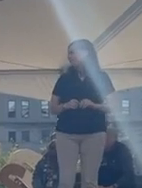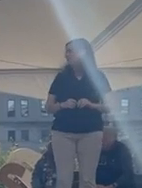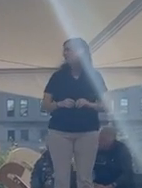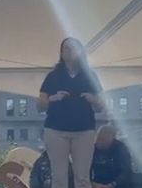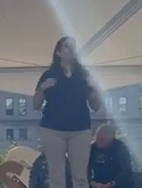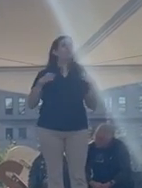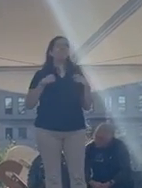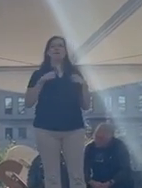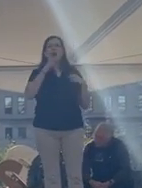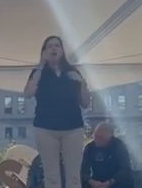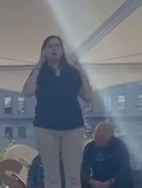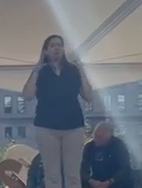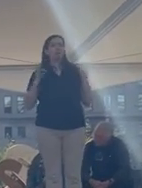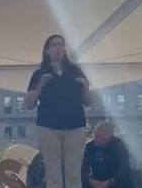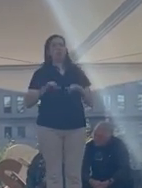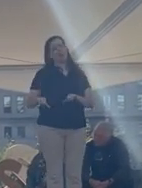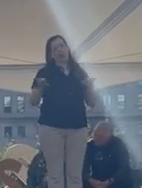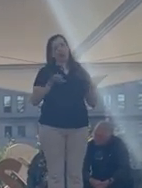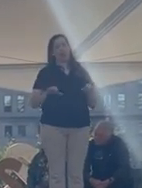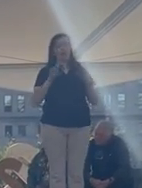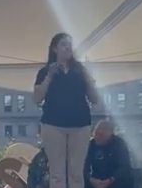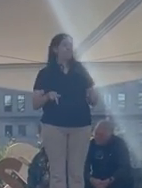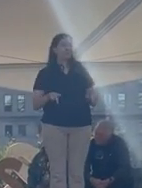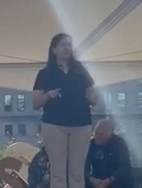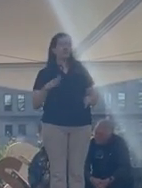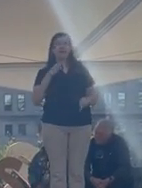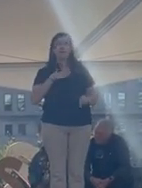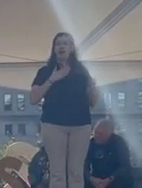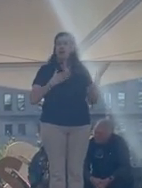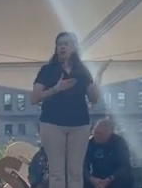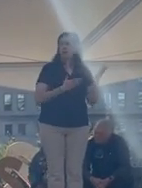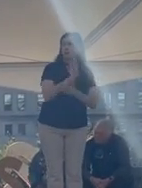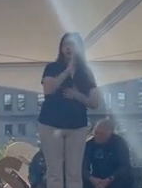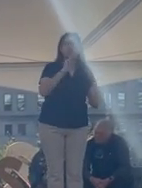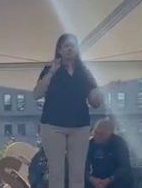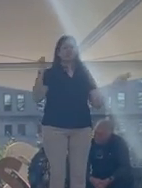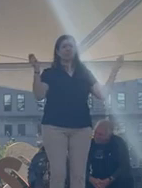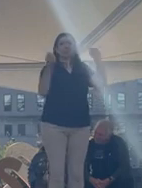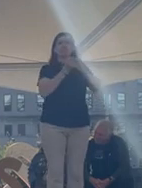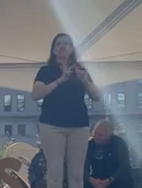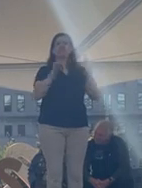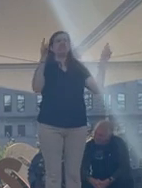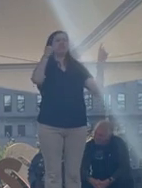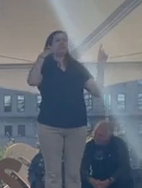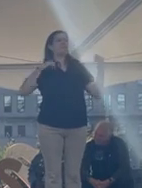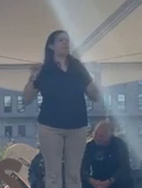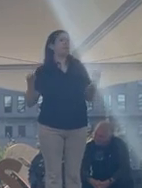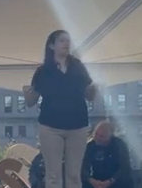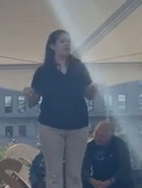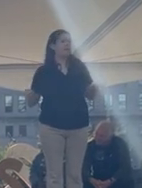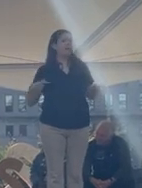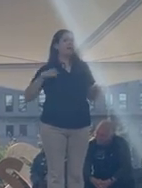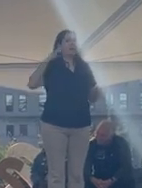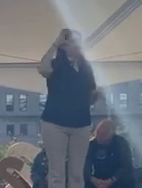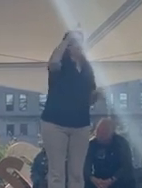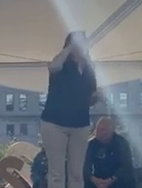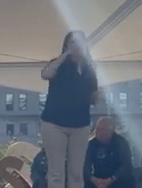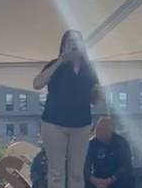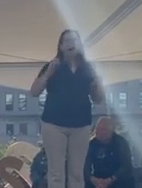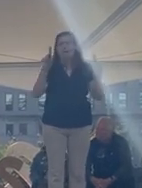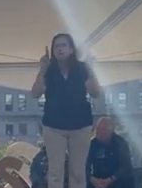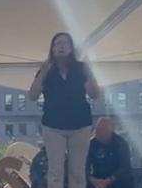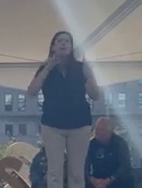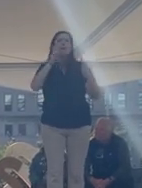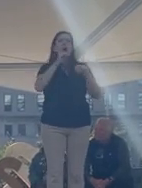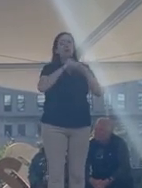I do not choose to be a common person. It's my right to be uncommon if I can. I seek opportunity,